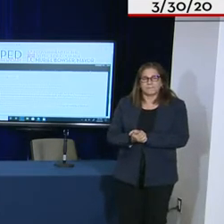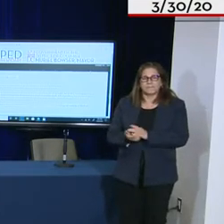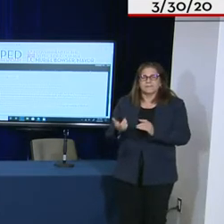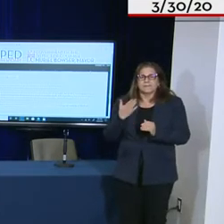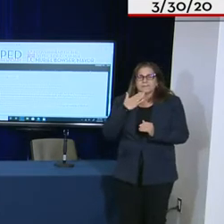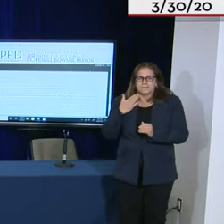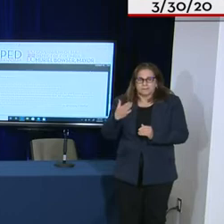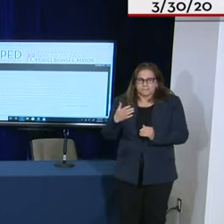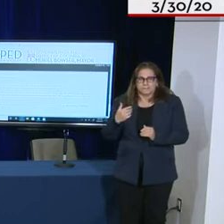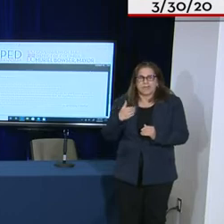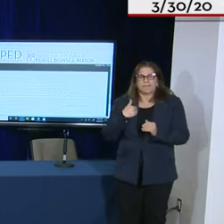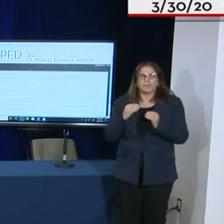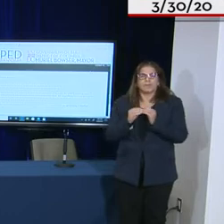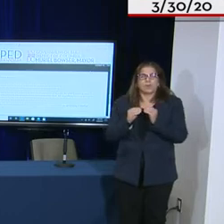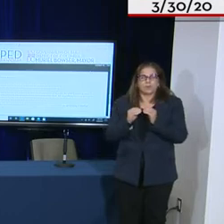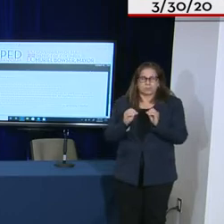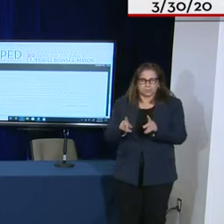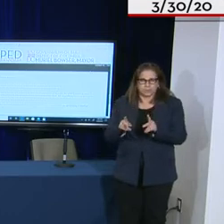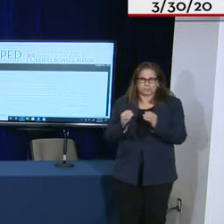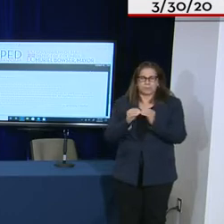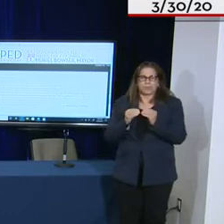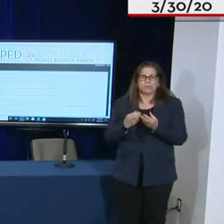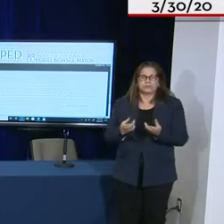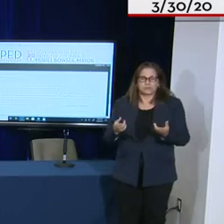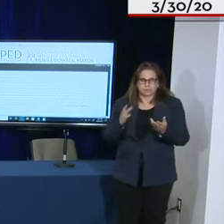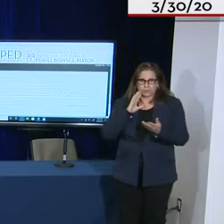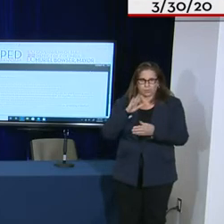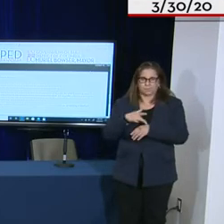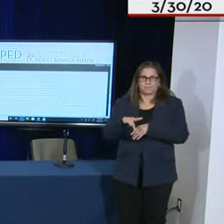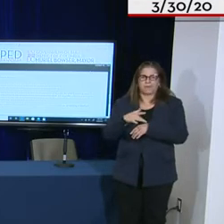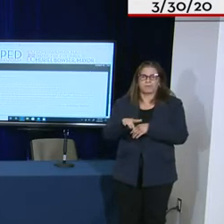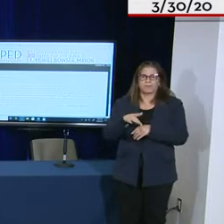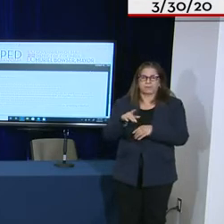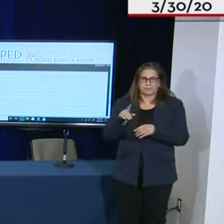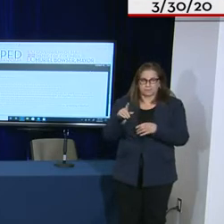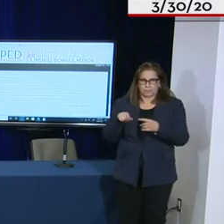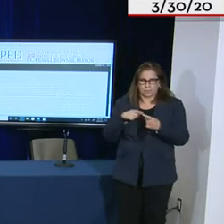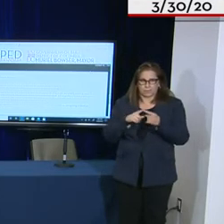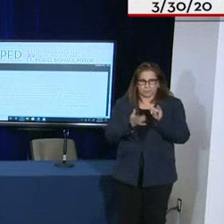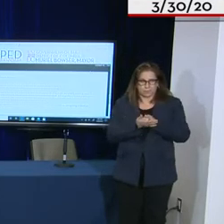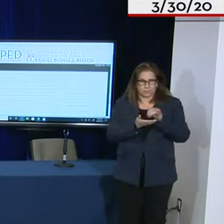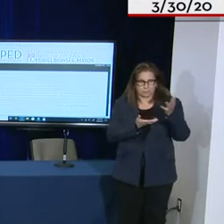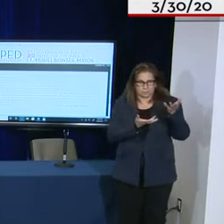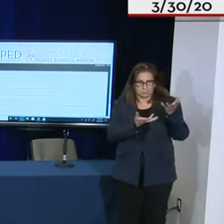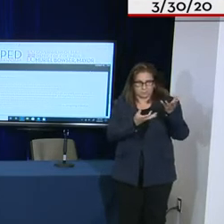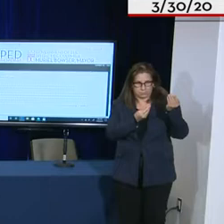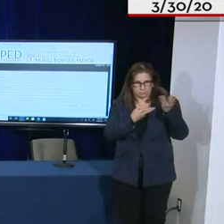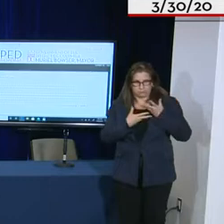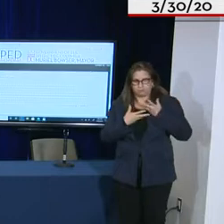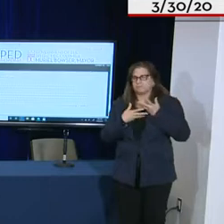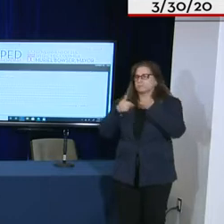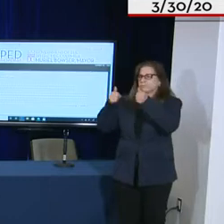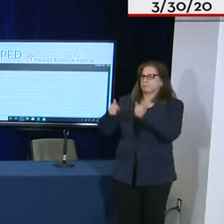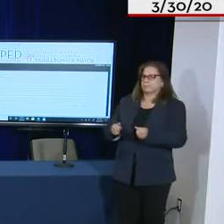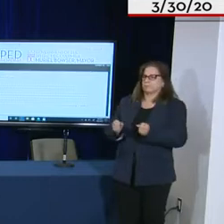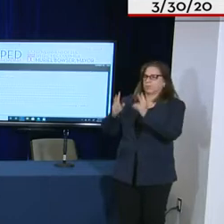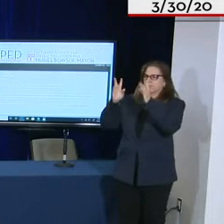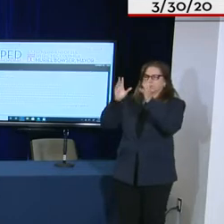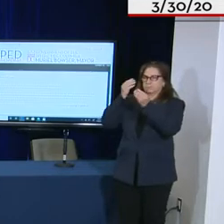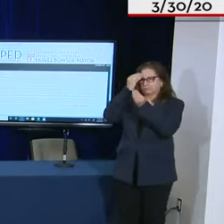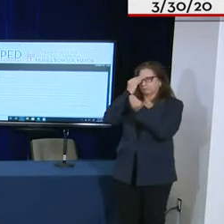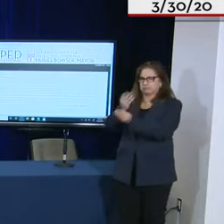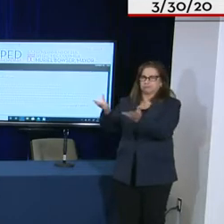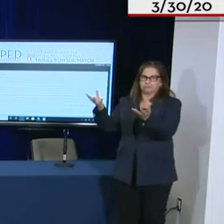and resources come online, as soon as they are available, we will begin to post them. So yes, we are definitely going after all